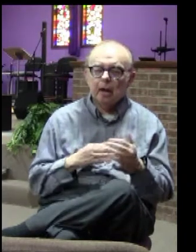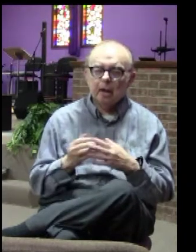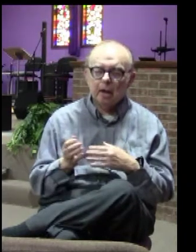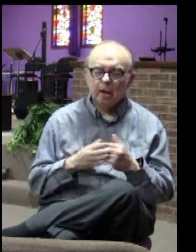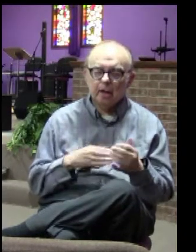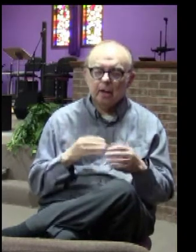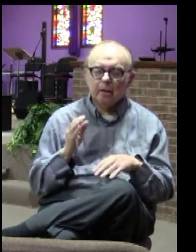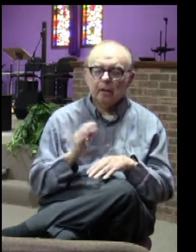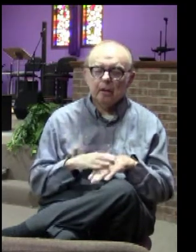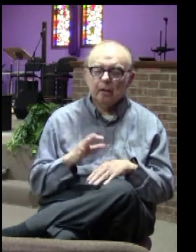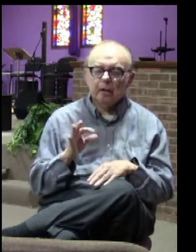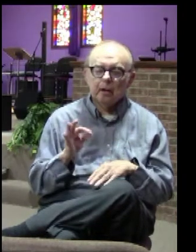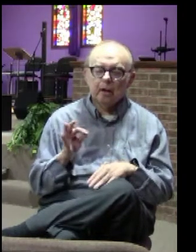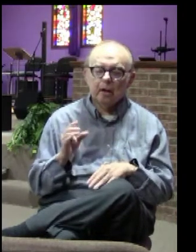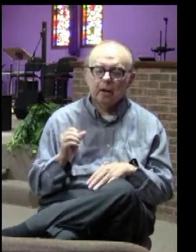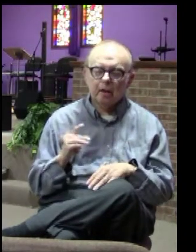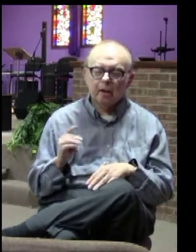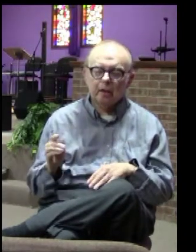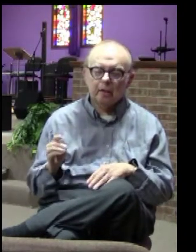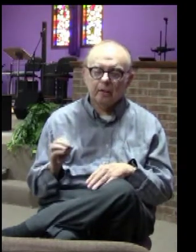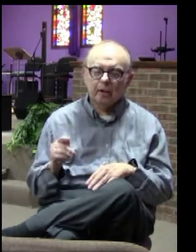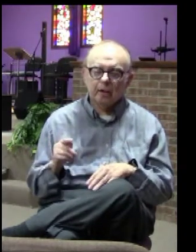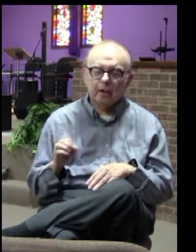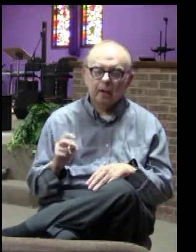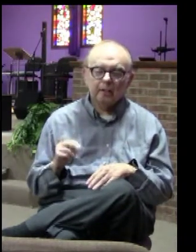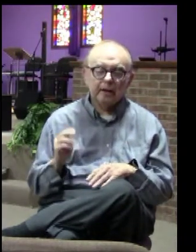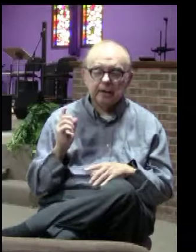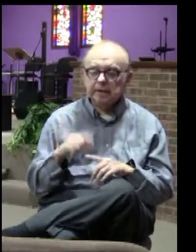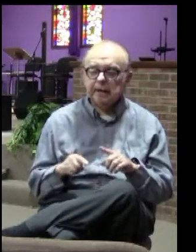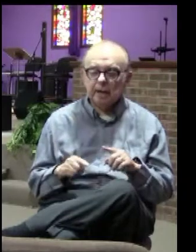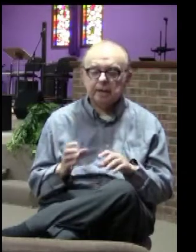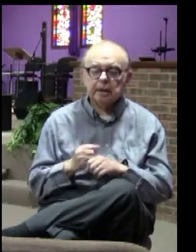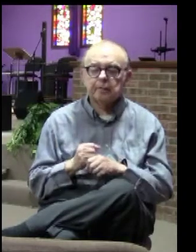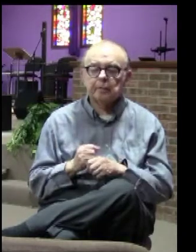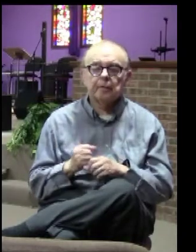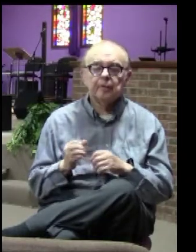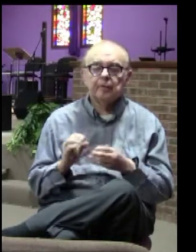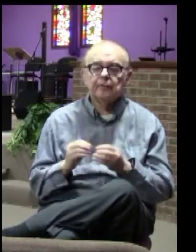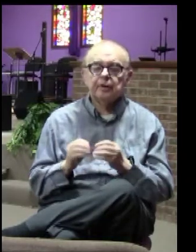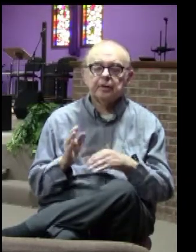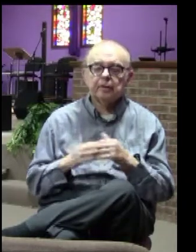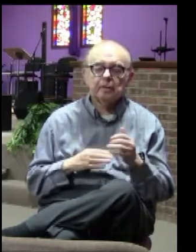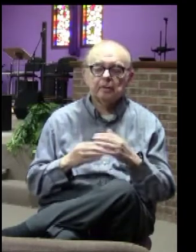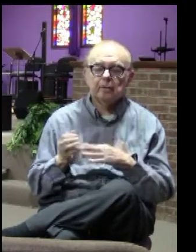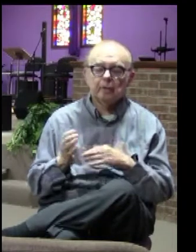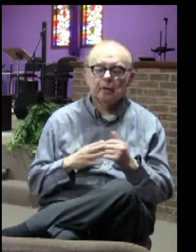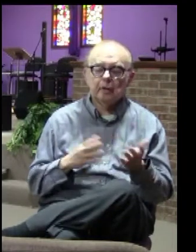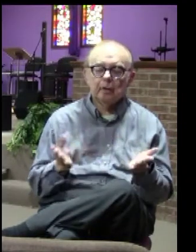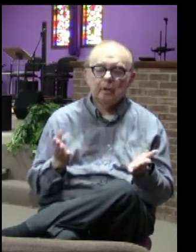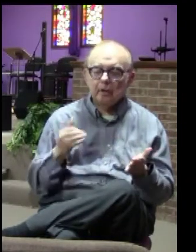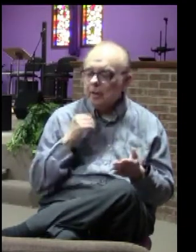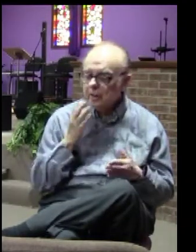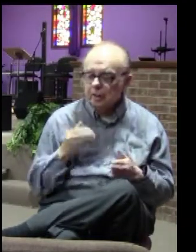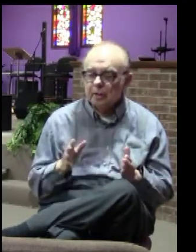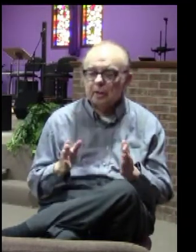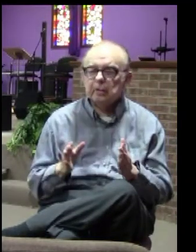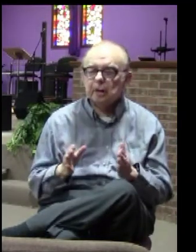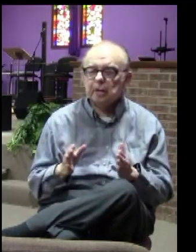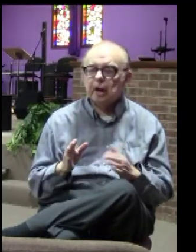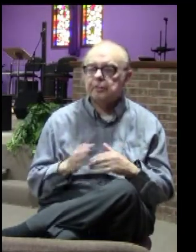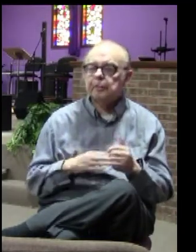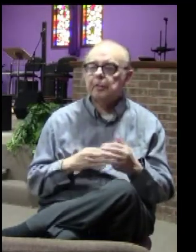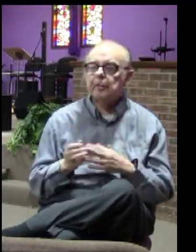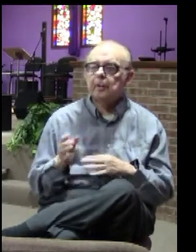in a floodplain, and I know that they cannot raise that building to get it out of the floodplain. And besides, you're not allowed to build in a